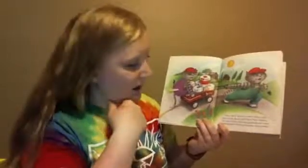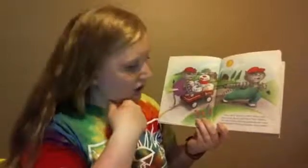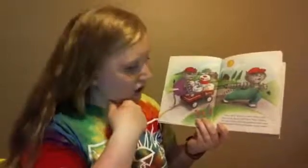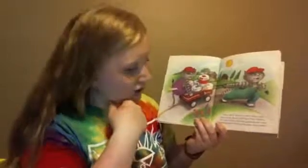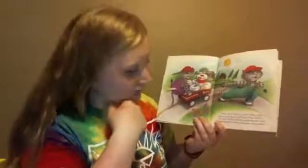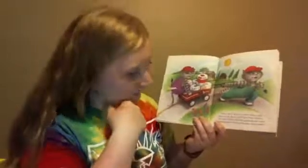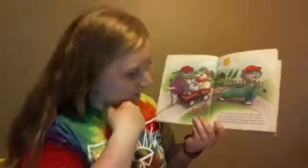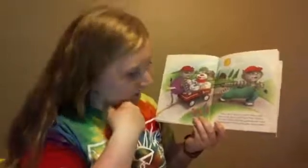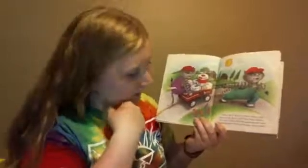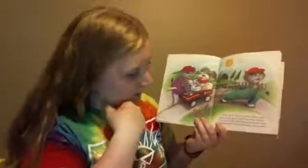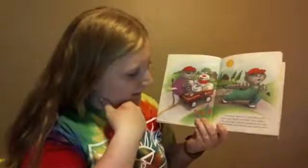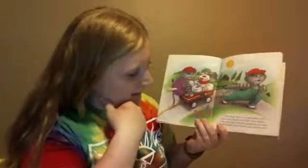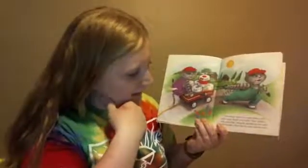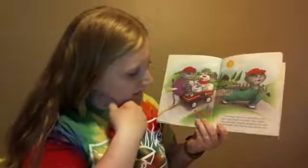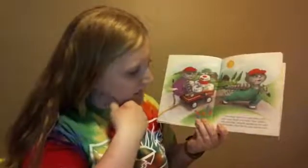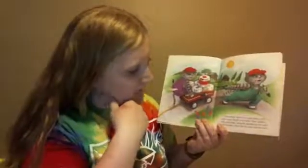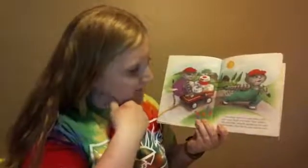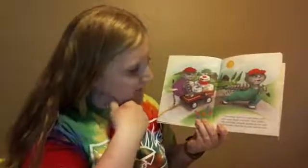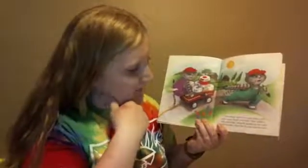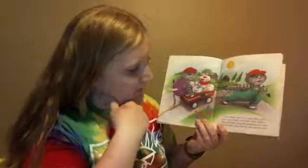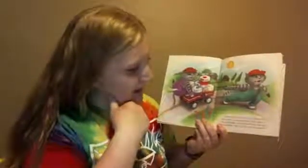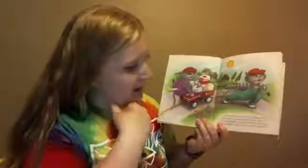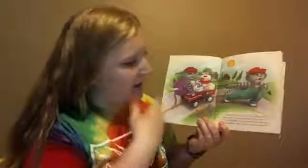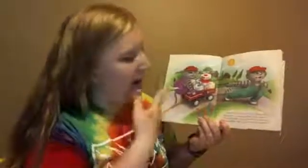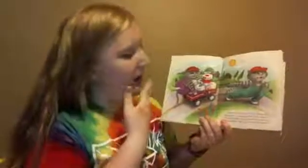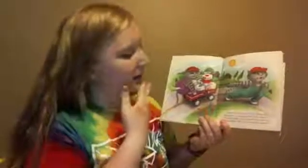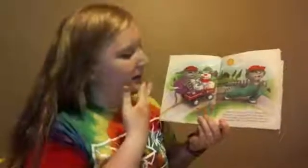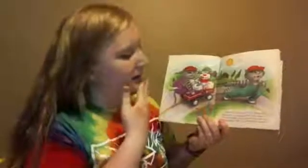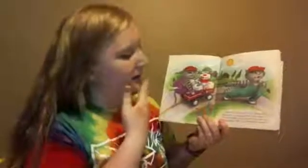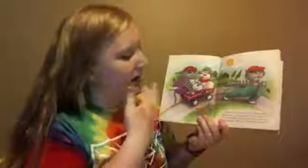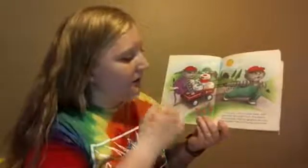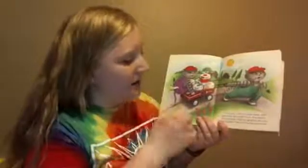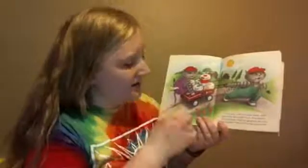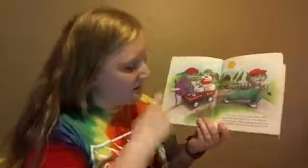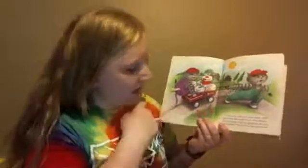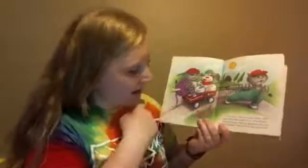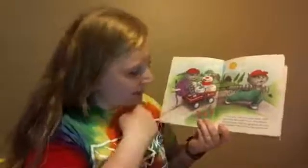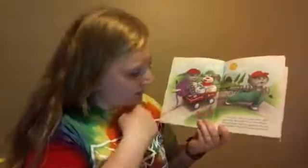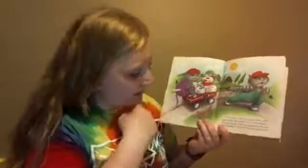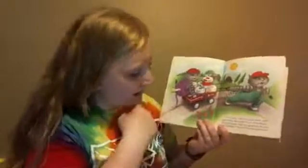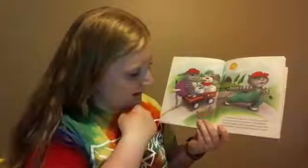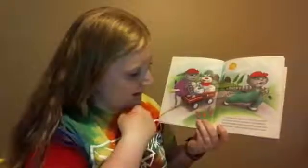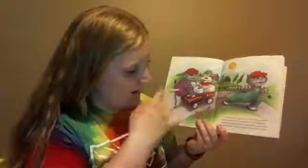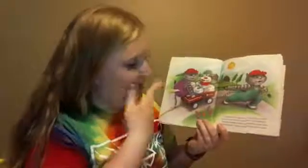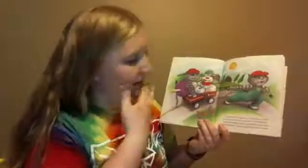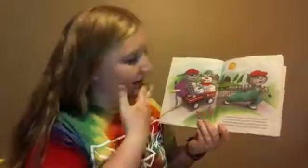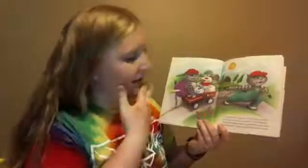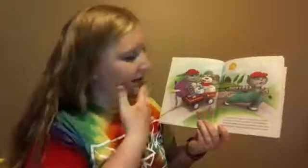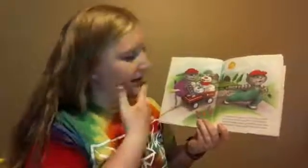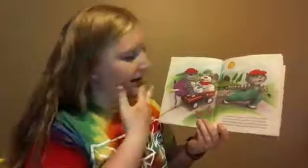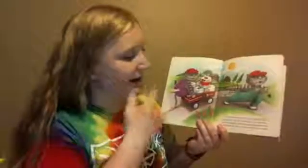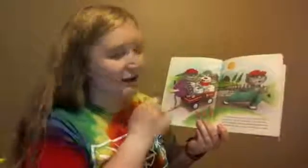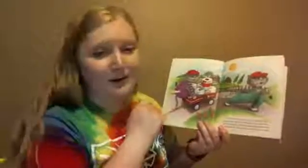Hush. They liked to mix and make colors by splashing one color into